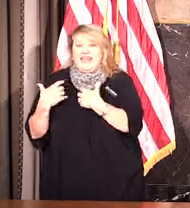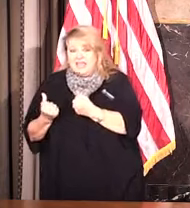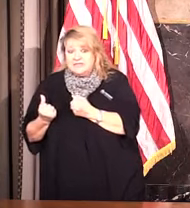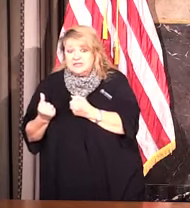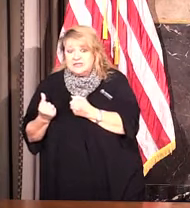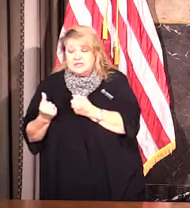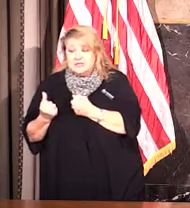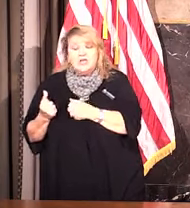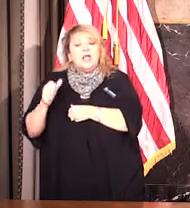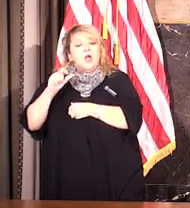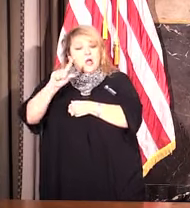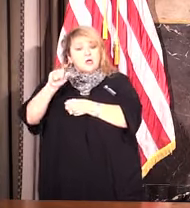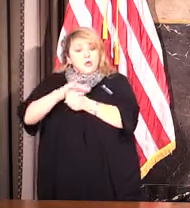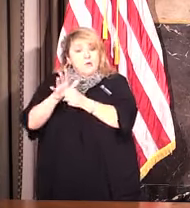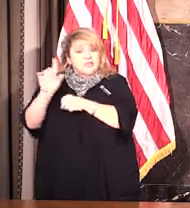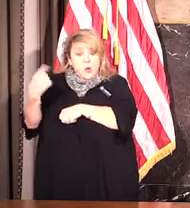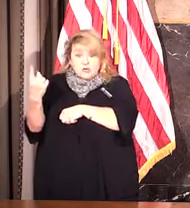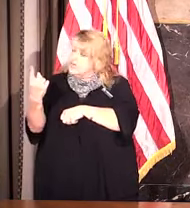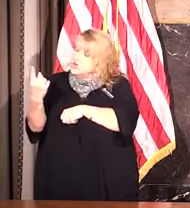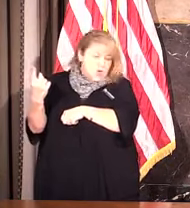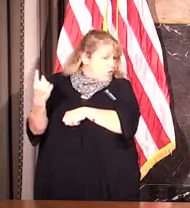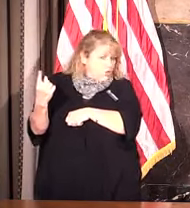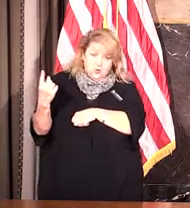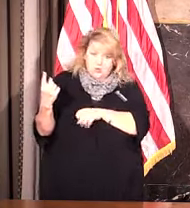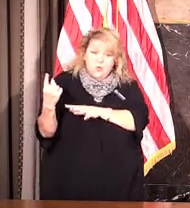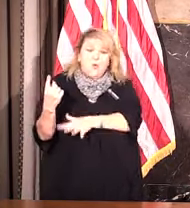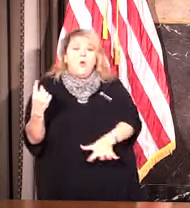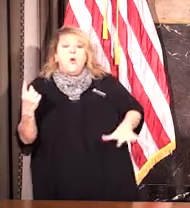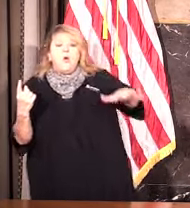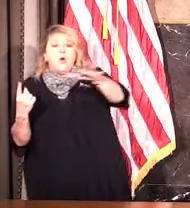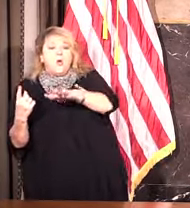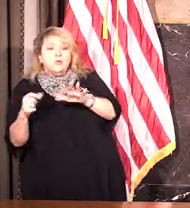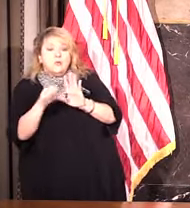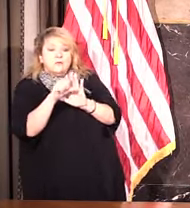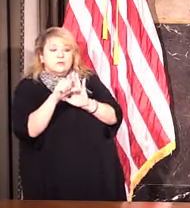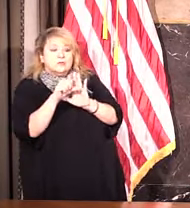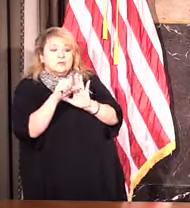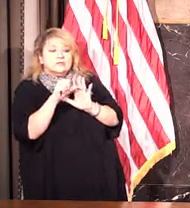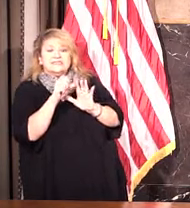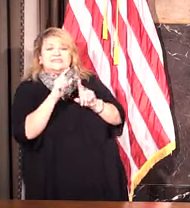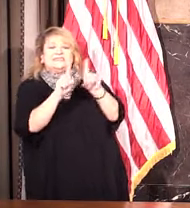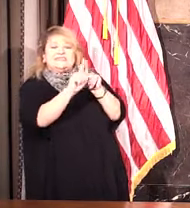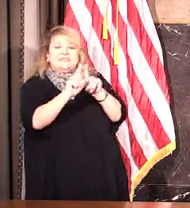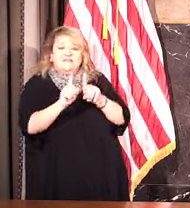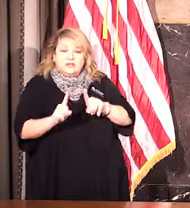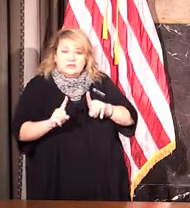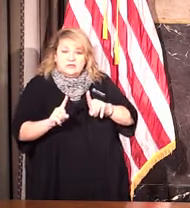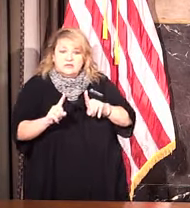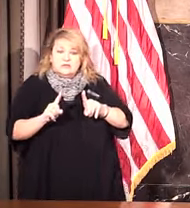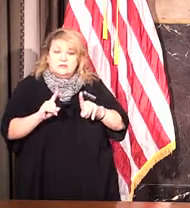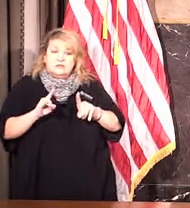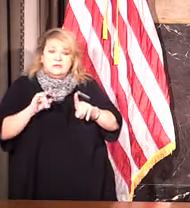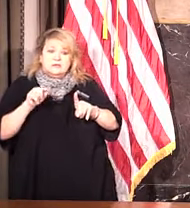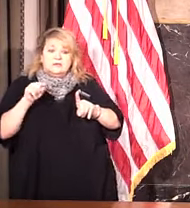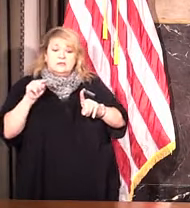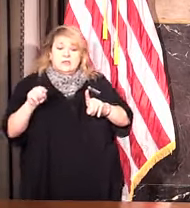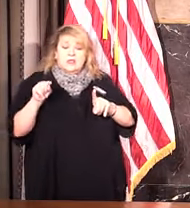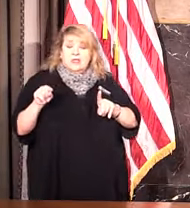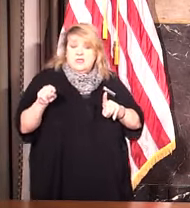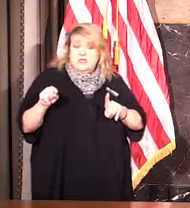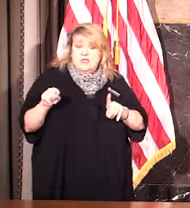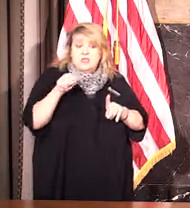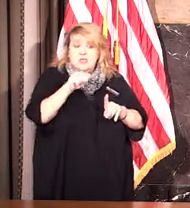to non-COVID patients, because the census in our hospitals of non-COVID patients is back to pre-COVID levels. But they